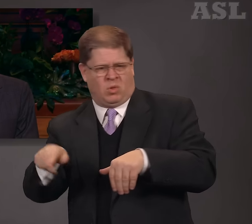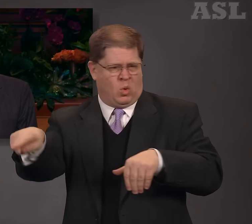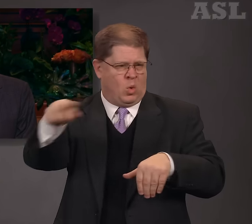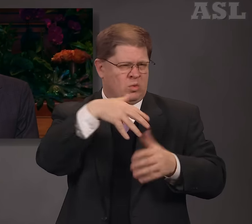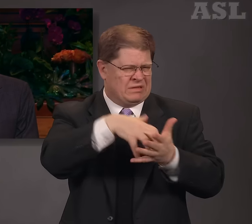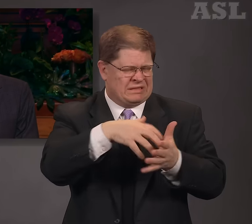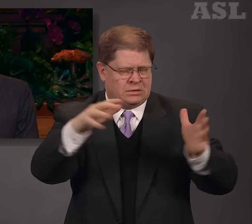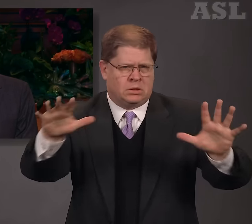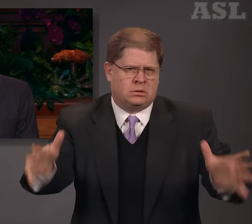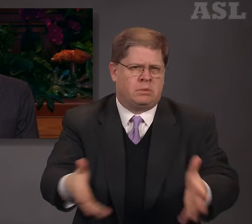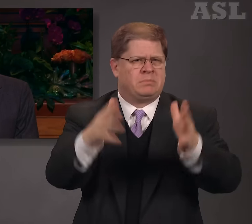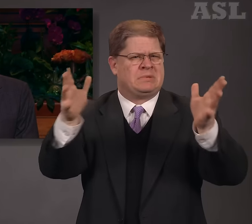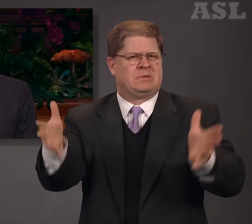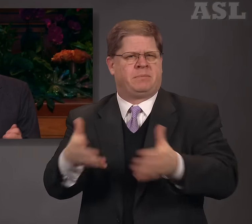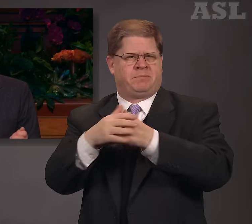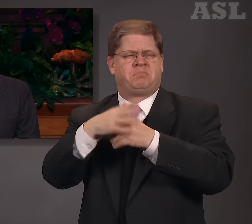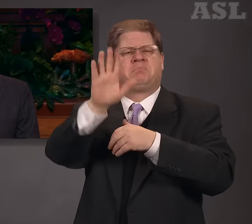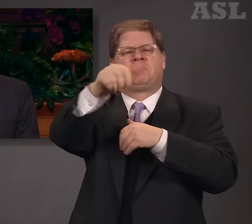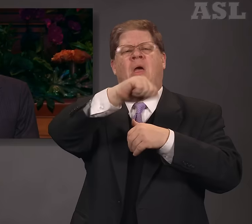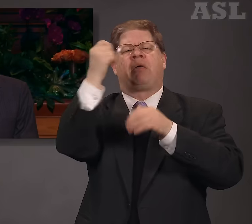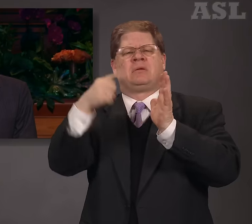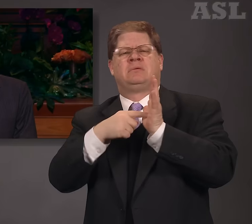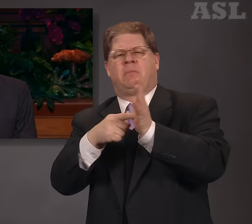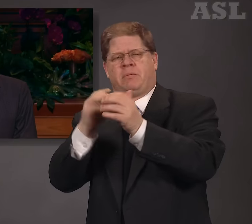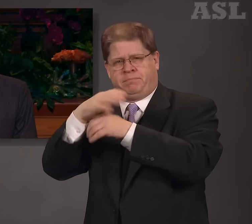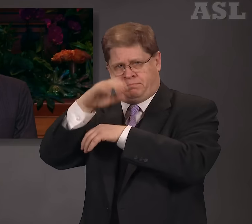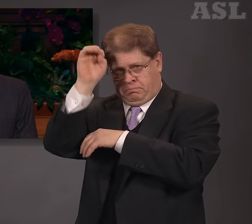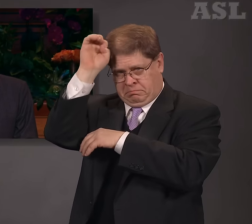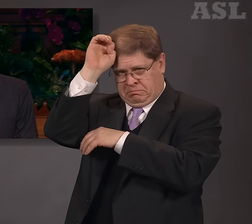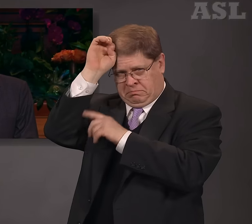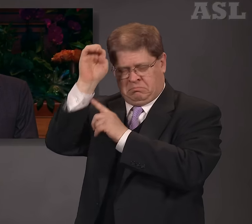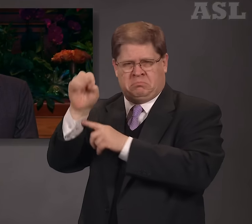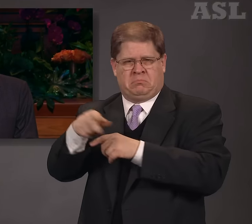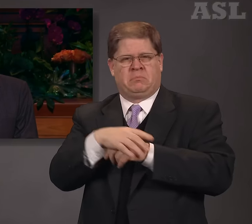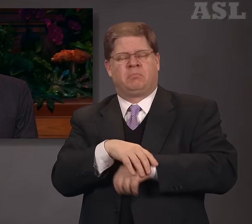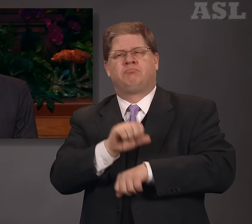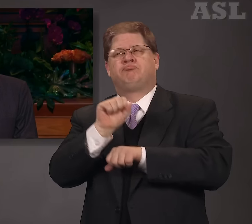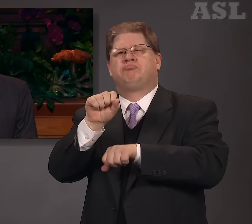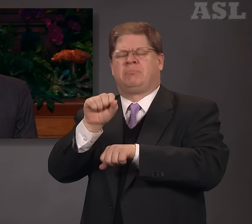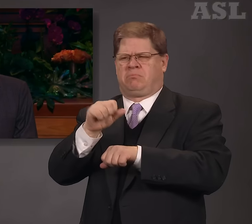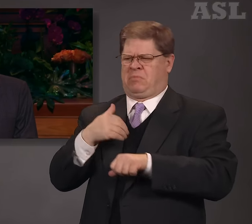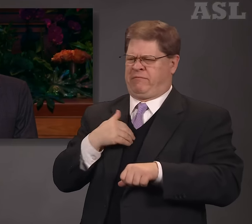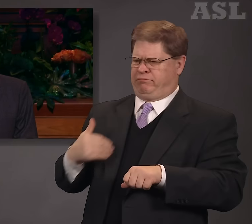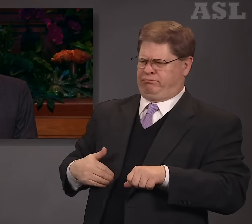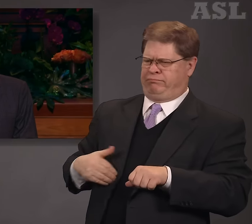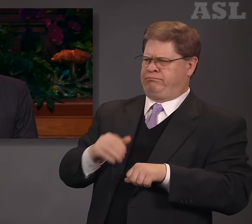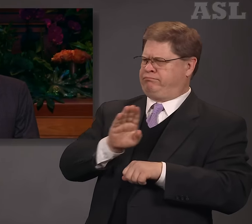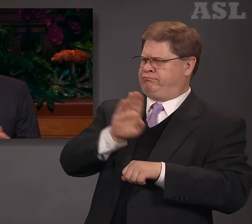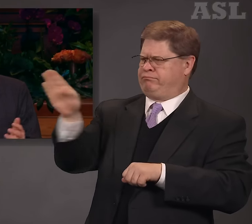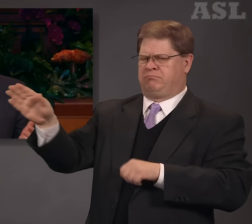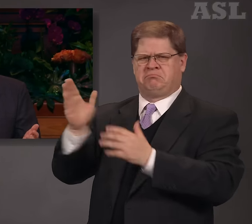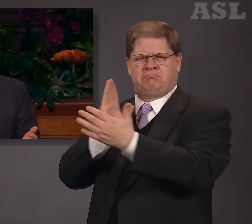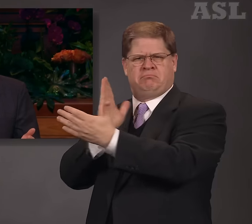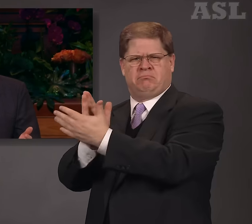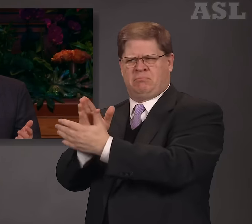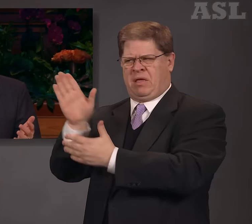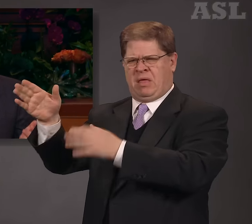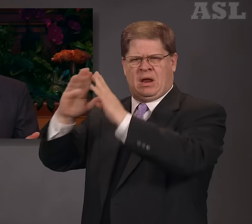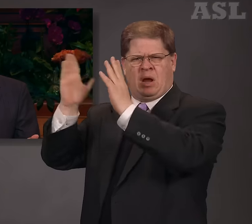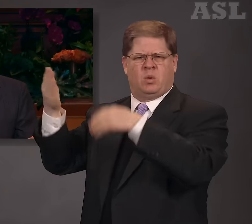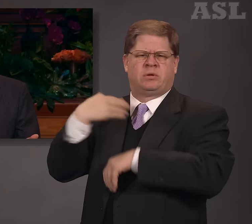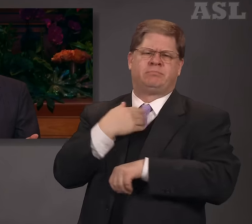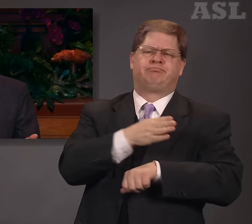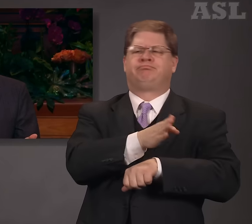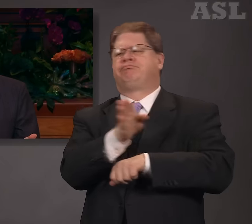knees. Consider this example. Brother Evans was surprised when he was prompted to stop